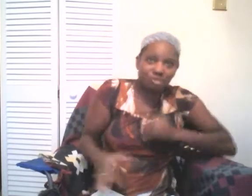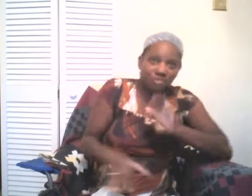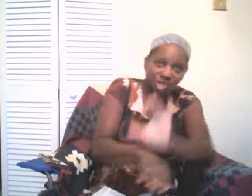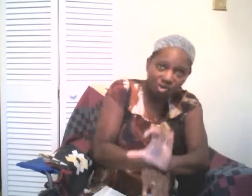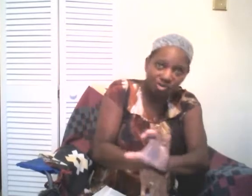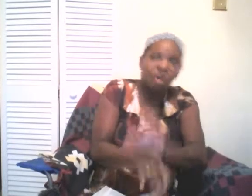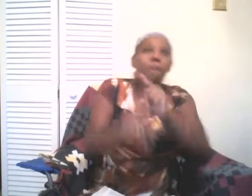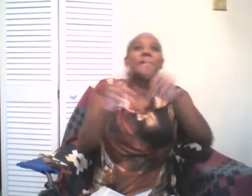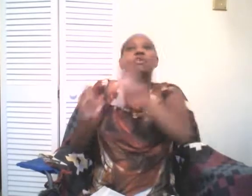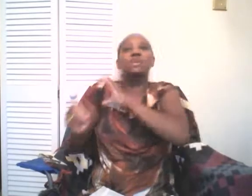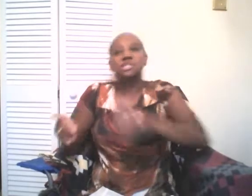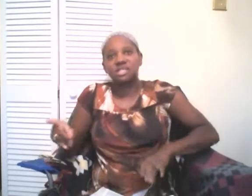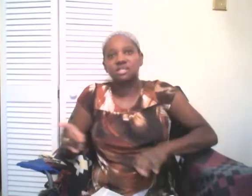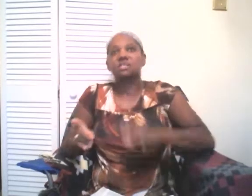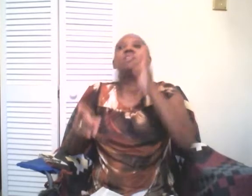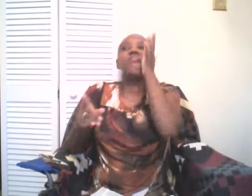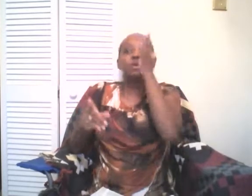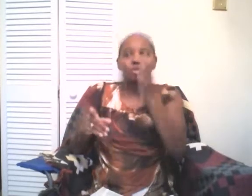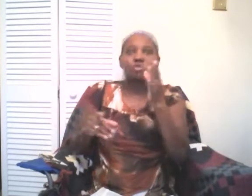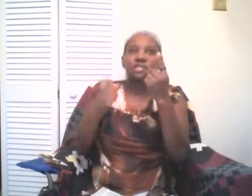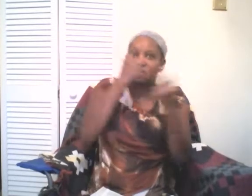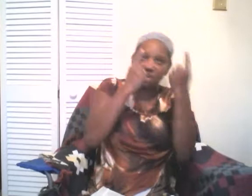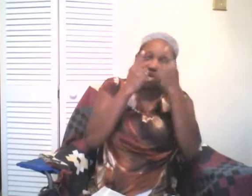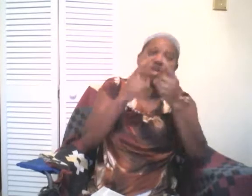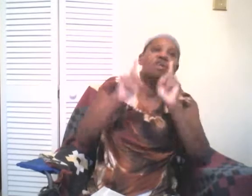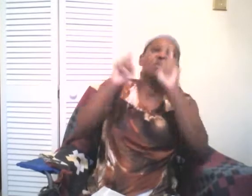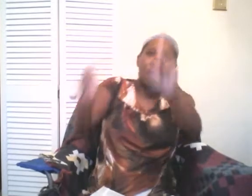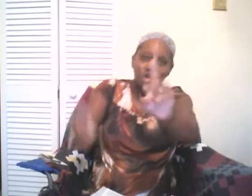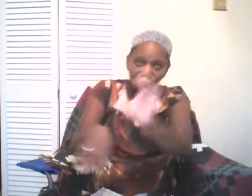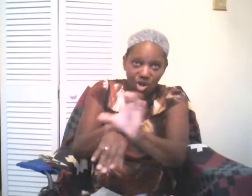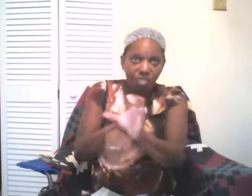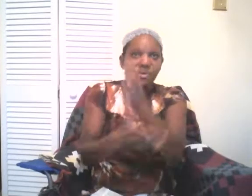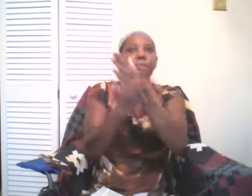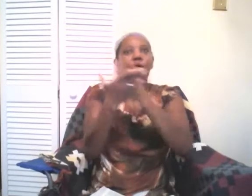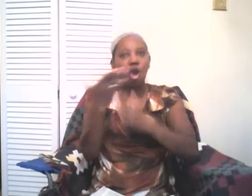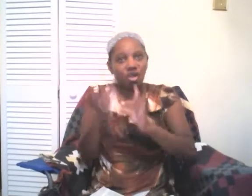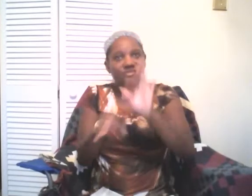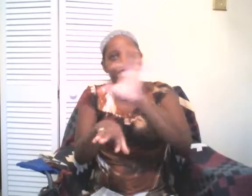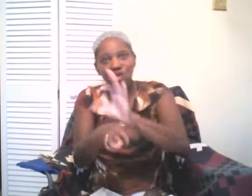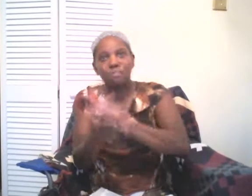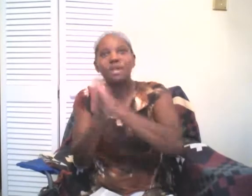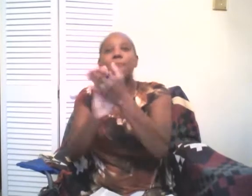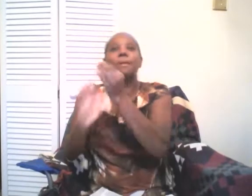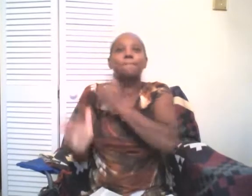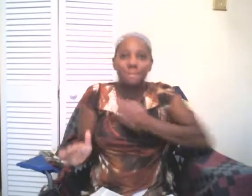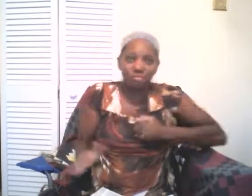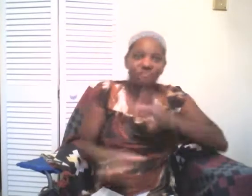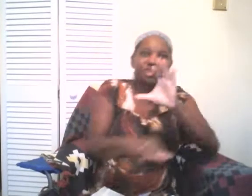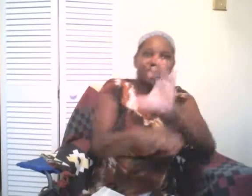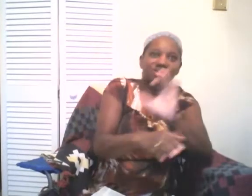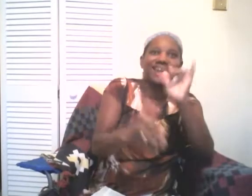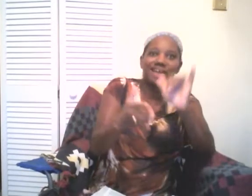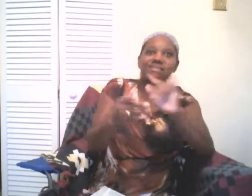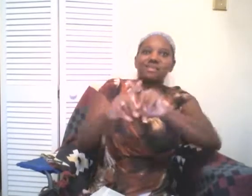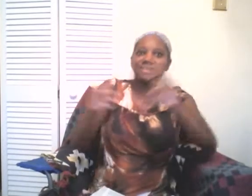of a church. But Christians, they will consider going to church, being a part of a church, and becoming a member of a church, and that's the